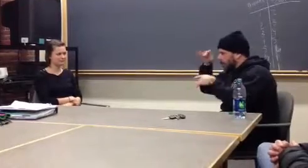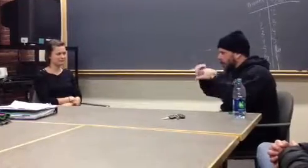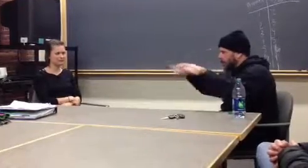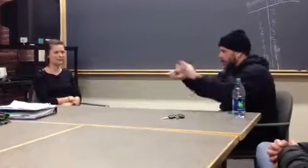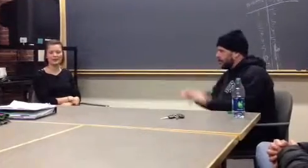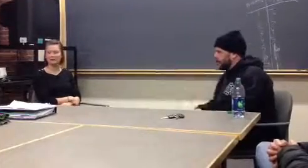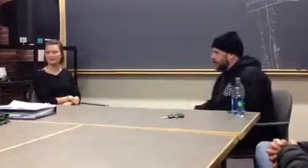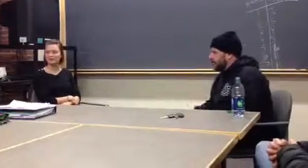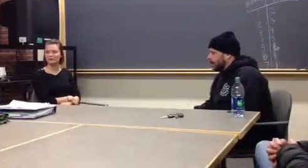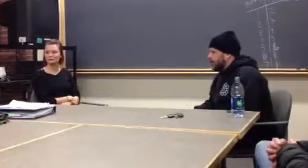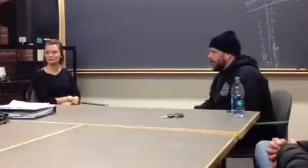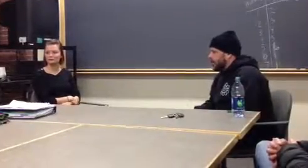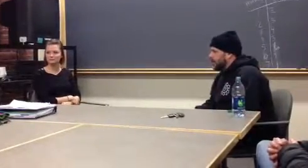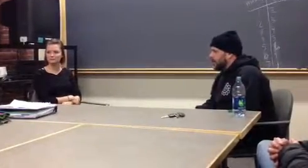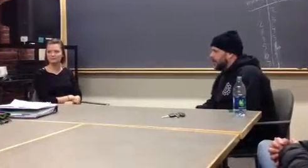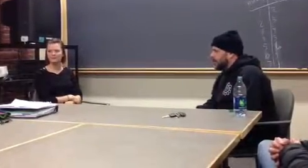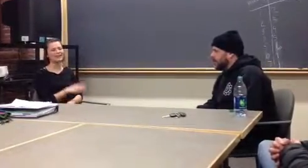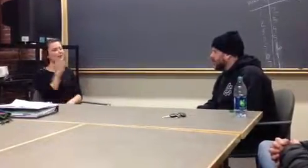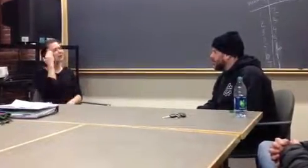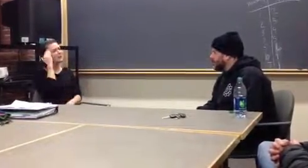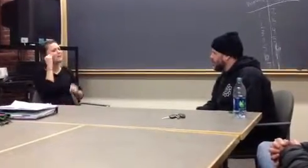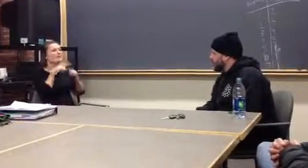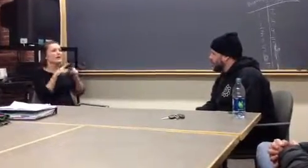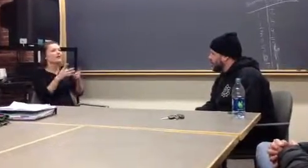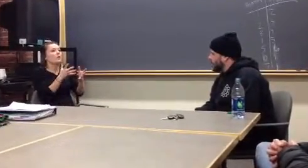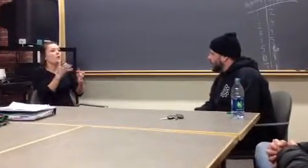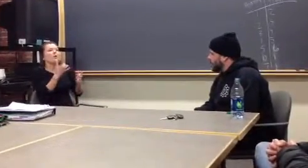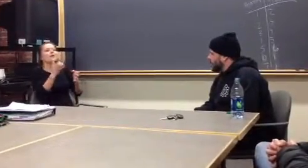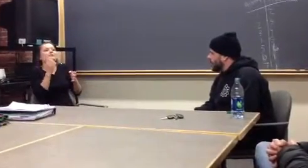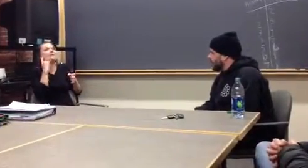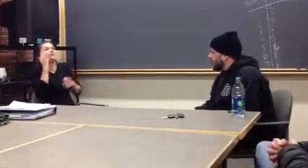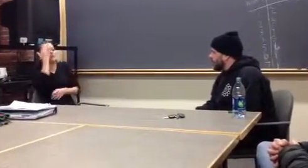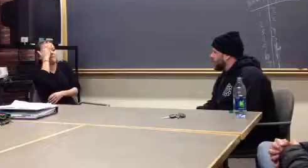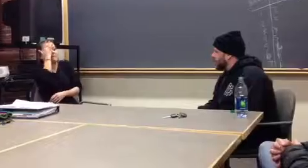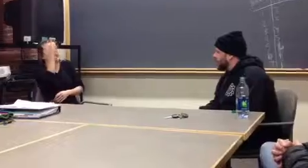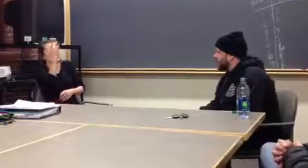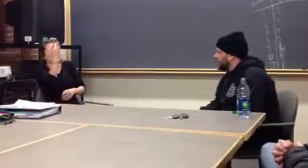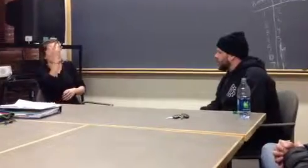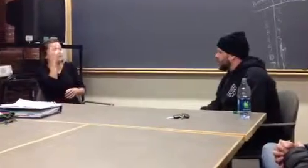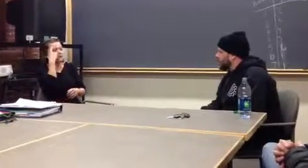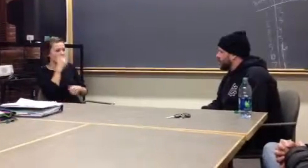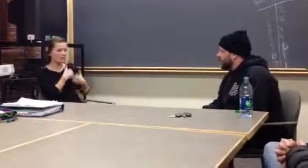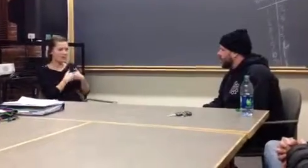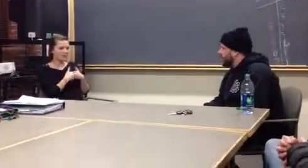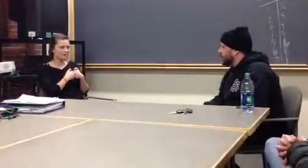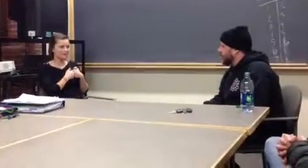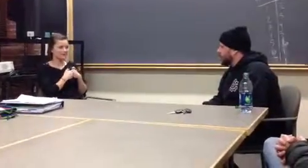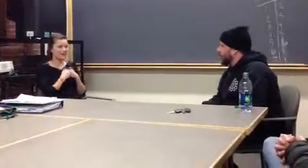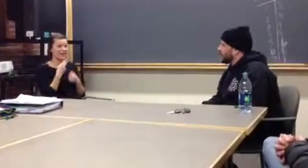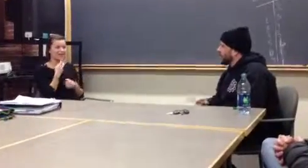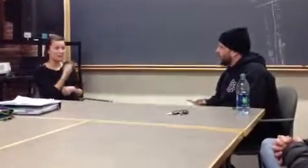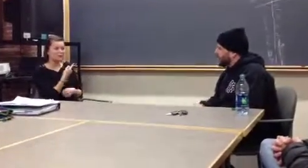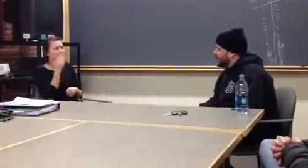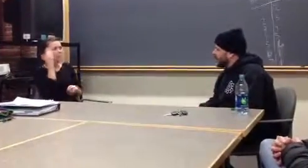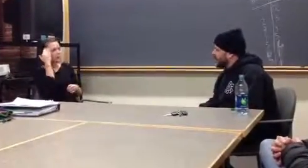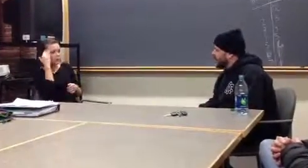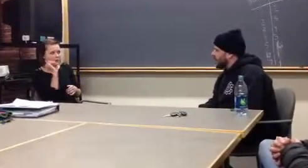You'll pick it up as you go. I know, but I want to sound really smart in front of him because I kind of told him I already knew all this stuff, and so